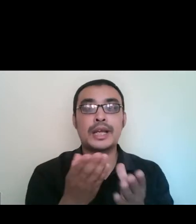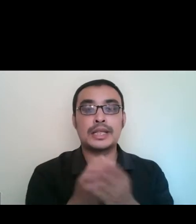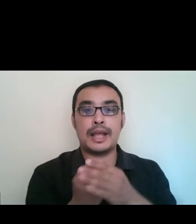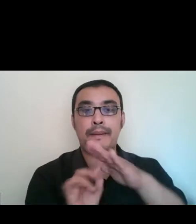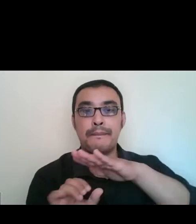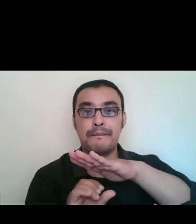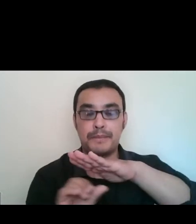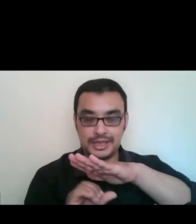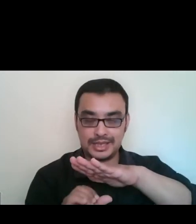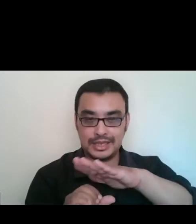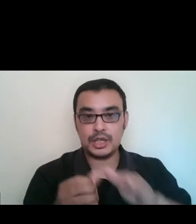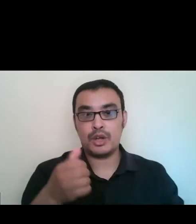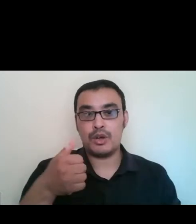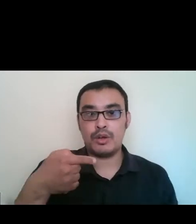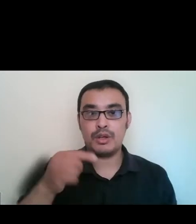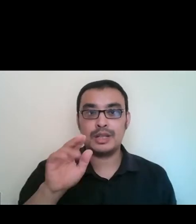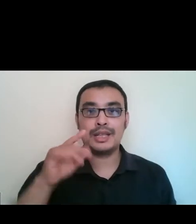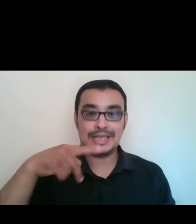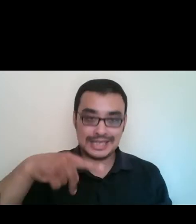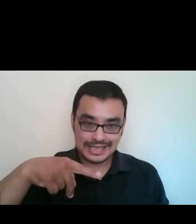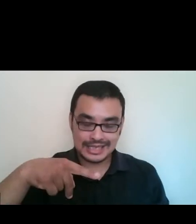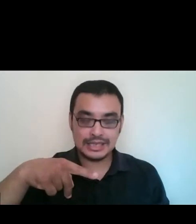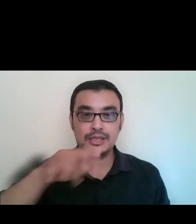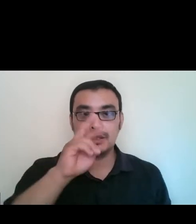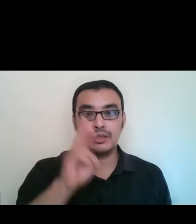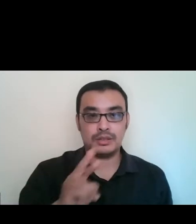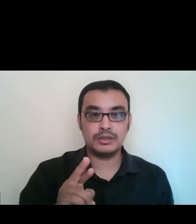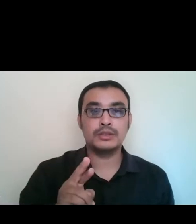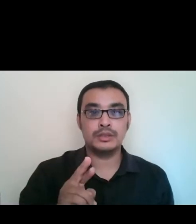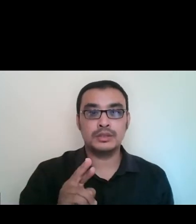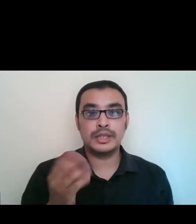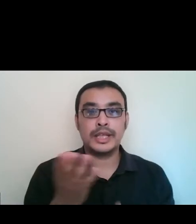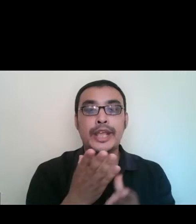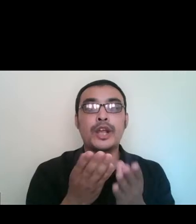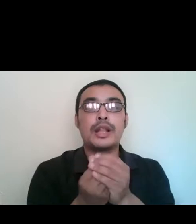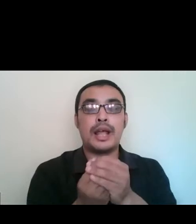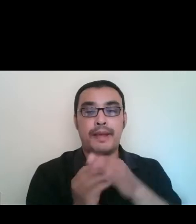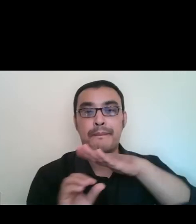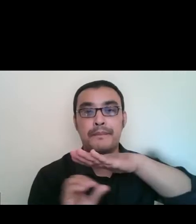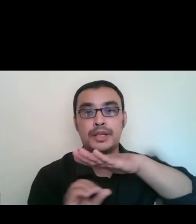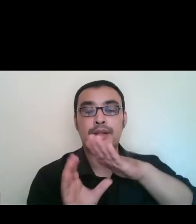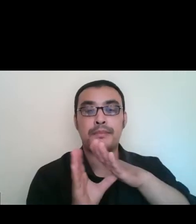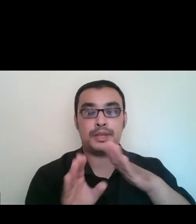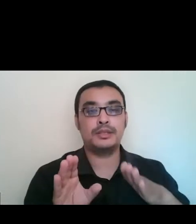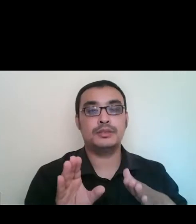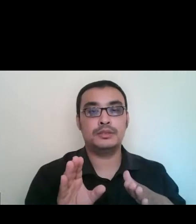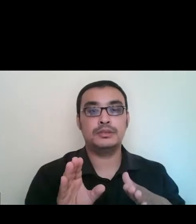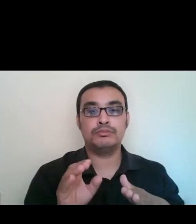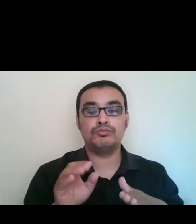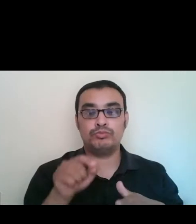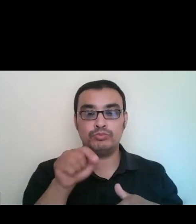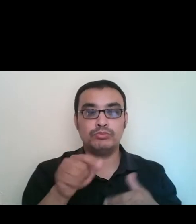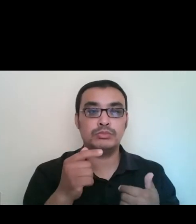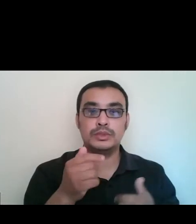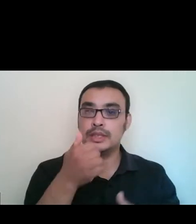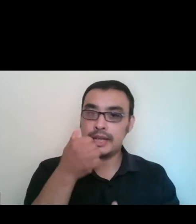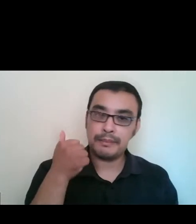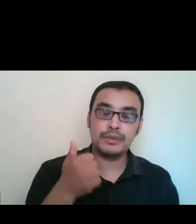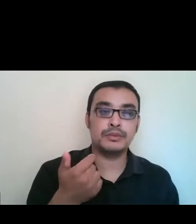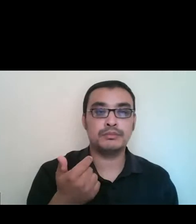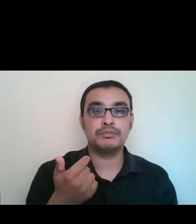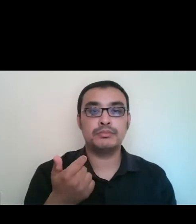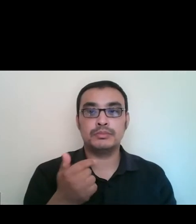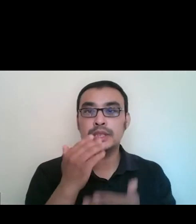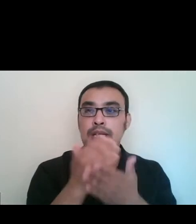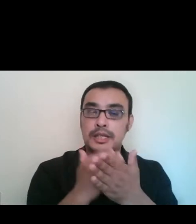Anish and everyone at Ekta Parishad for this wonderful